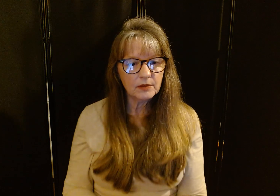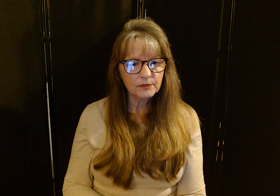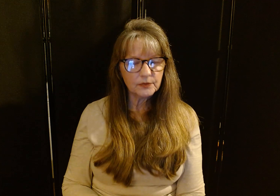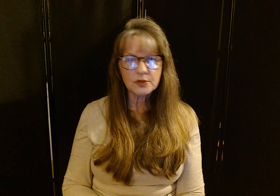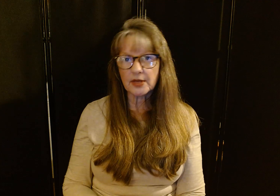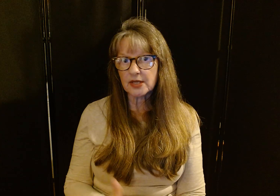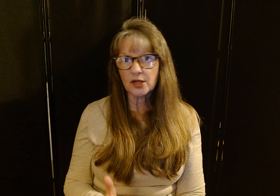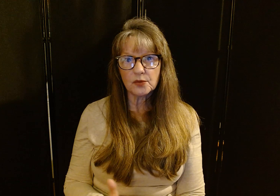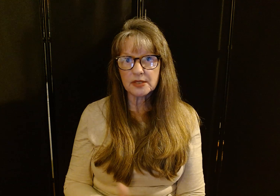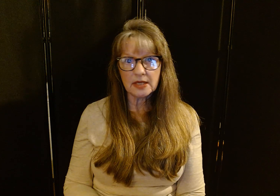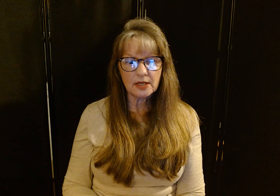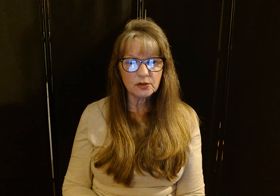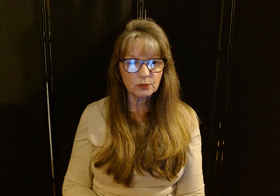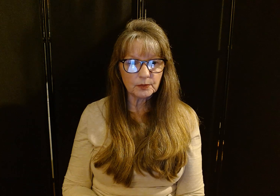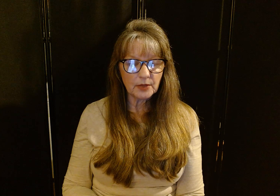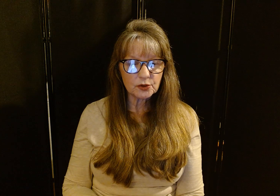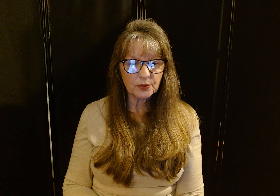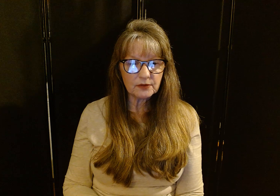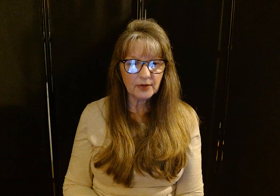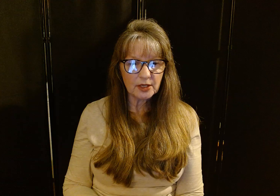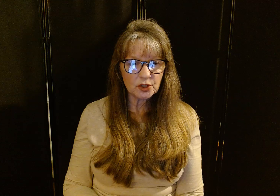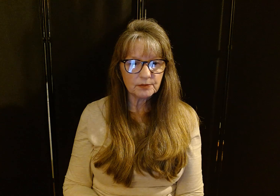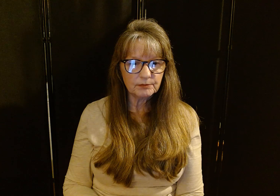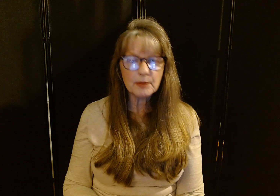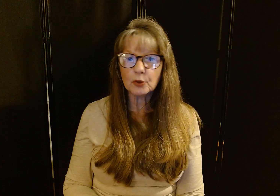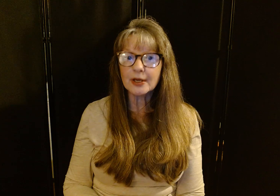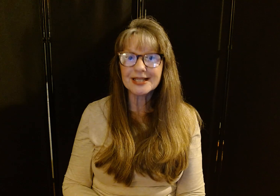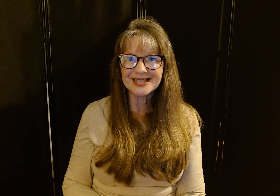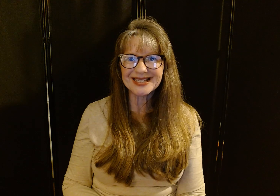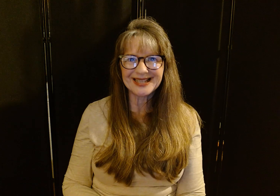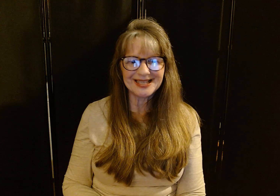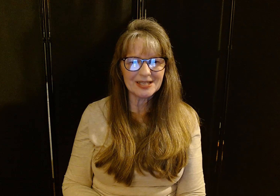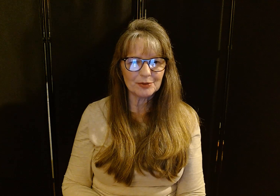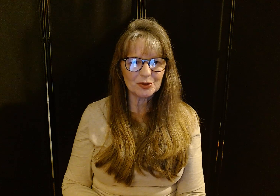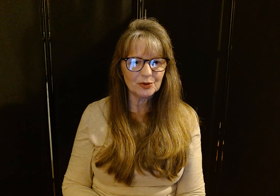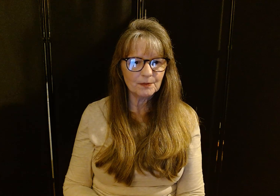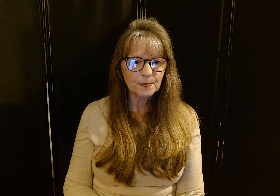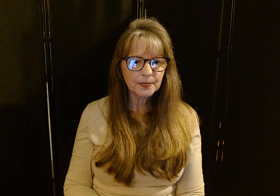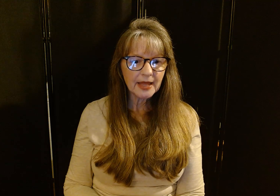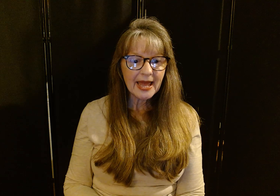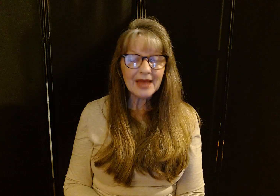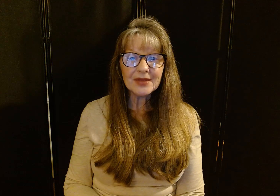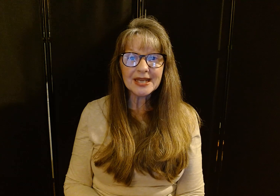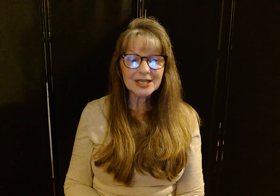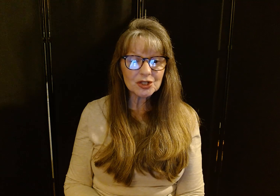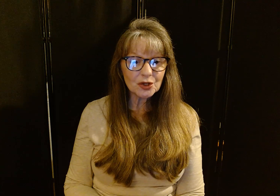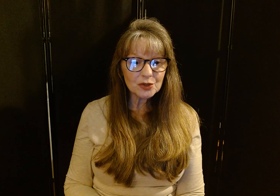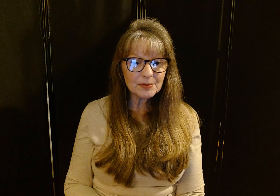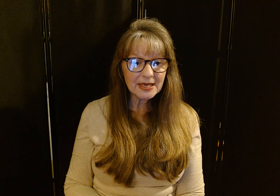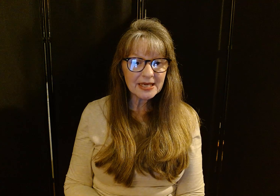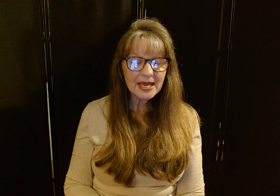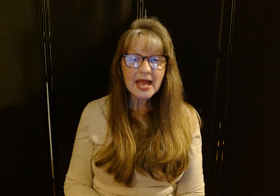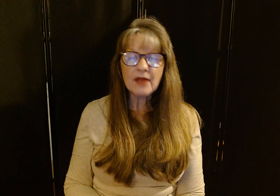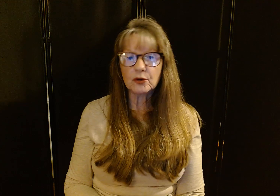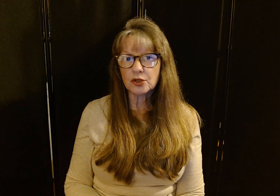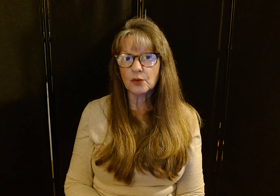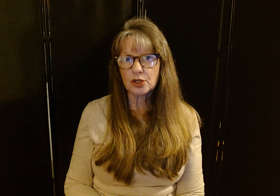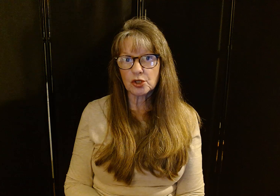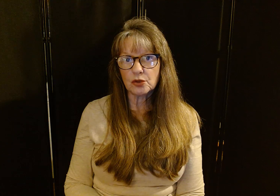So that's how you would say that. It's read, finish. Remember, it's conceptual. And then excuse me, and there's no excuse.